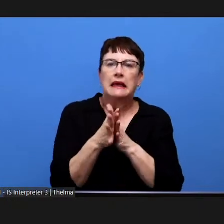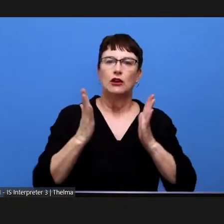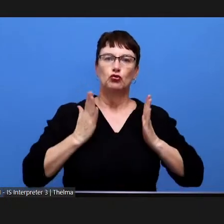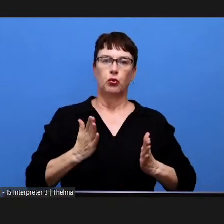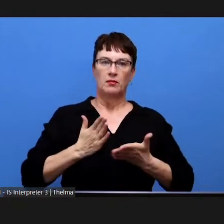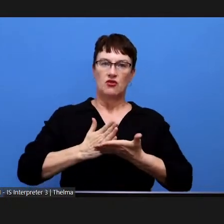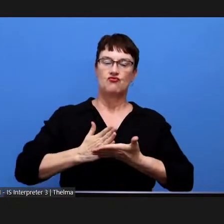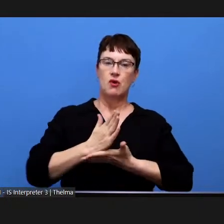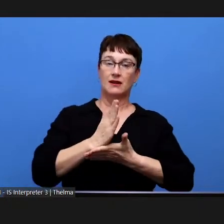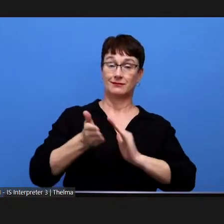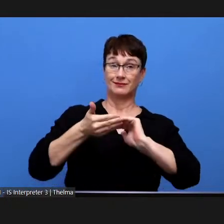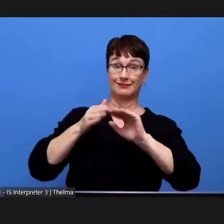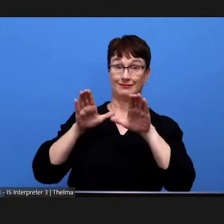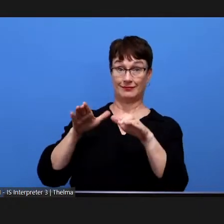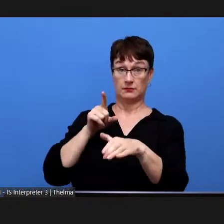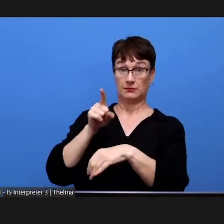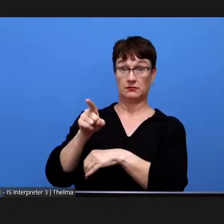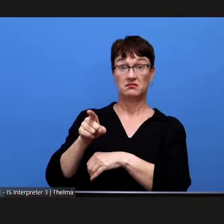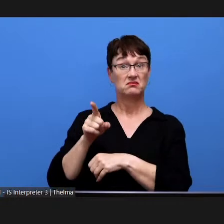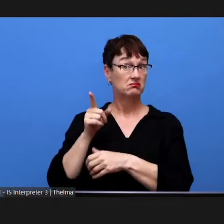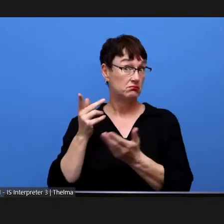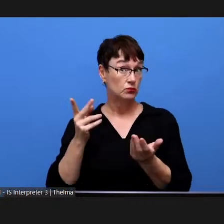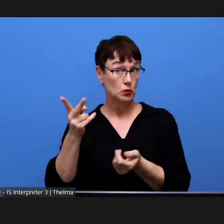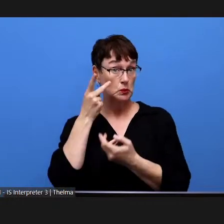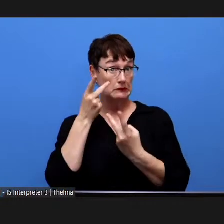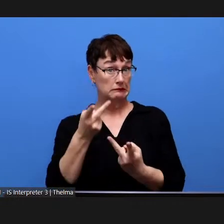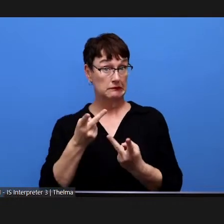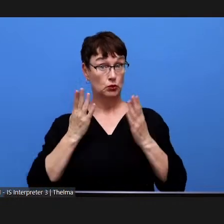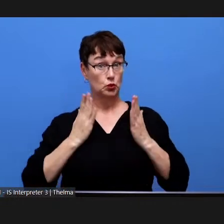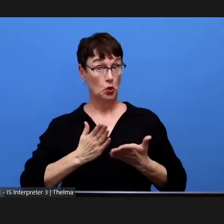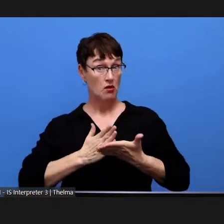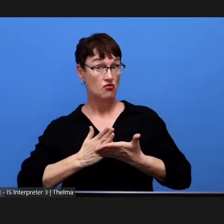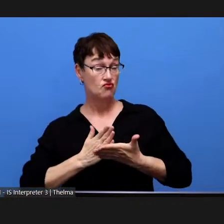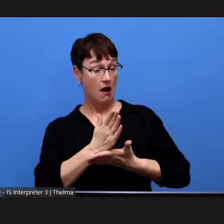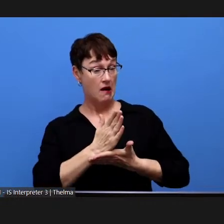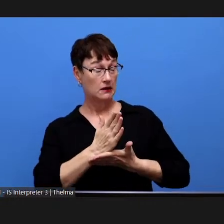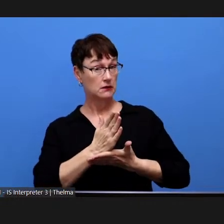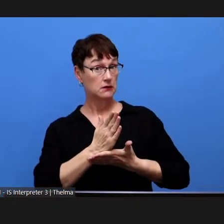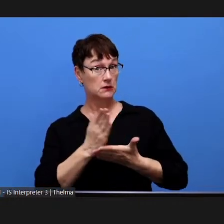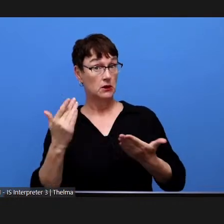Merci beaucoup, Monsieur le Modérateur. Thank you very much, Mr. Moderator.